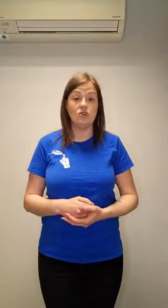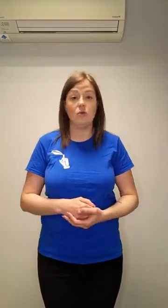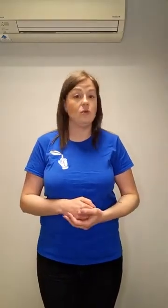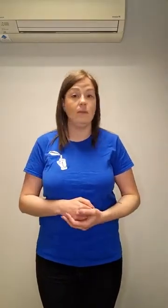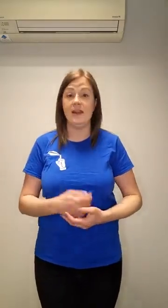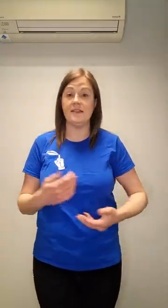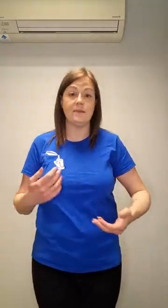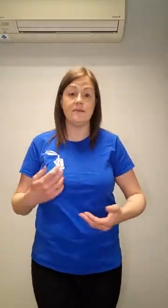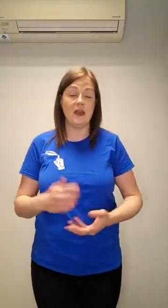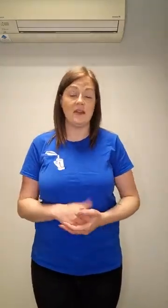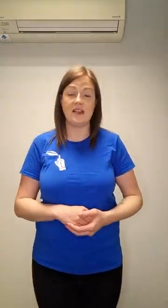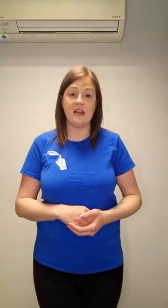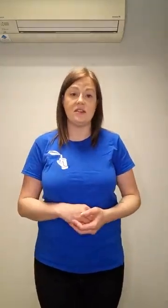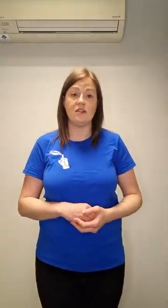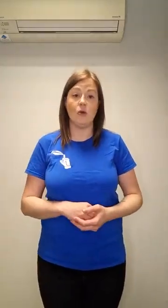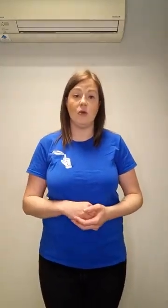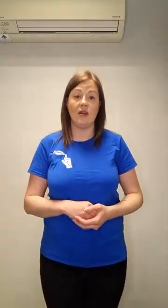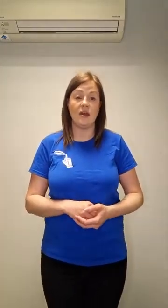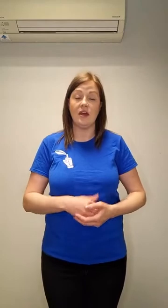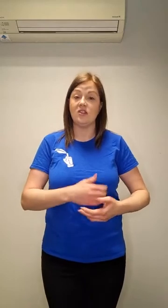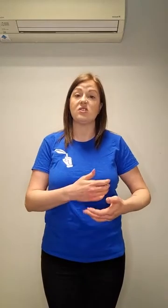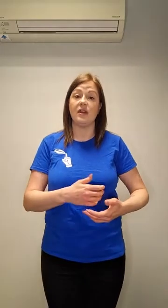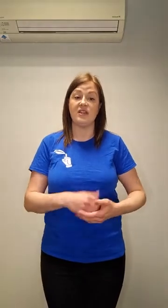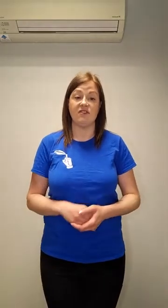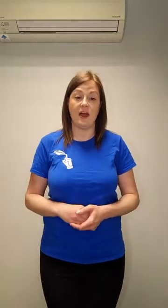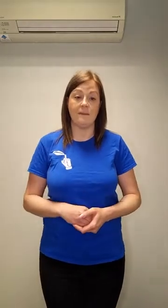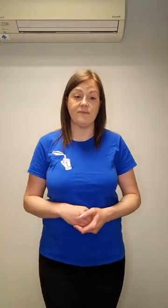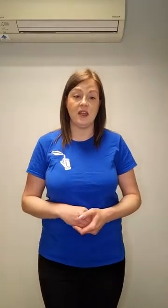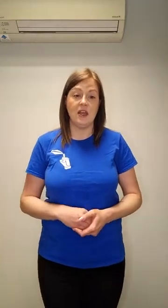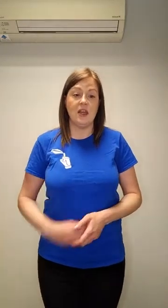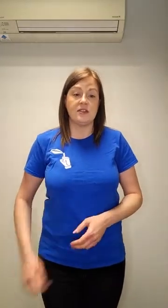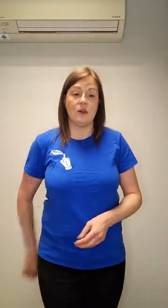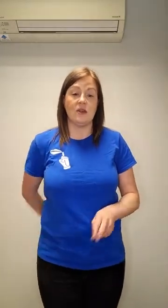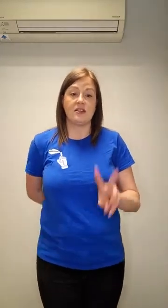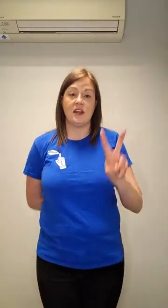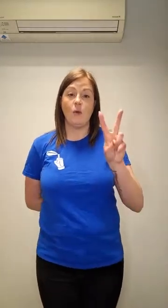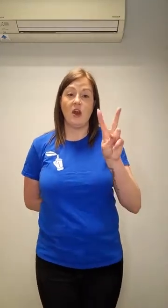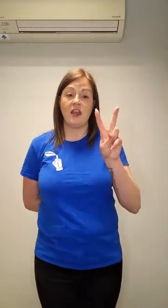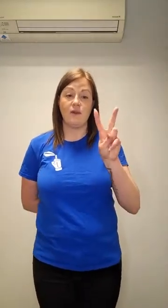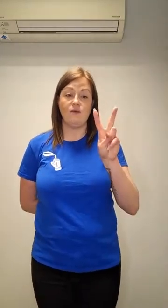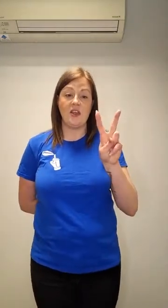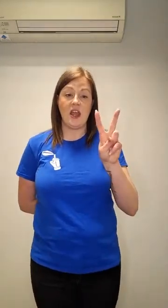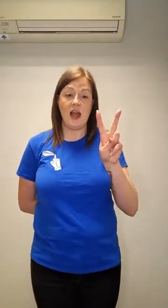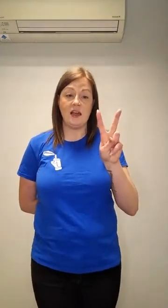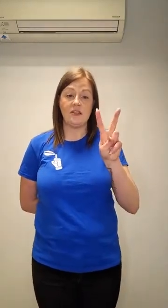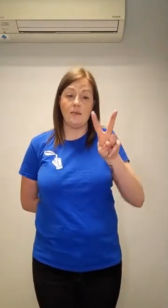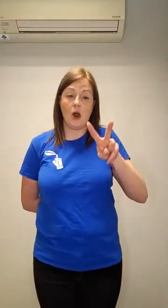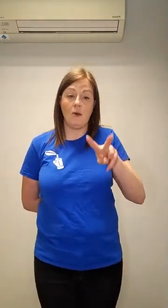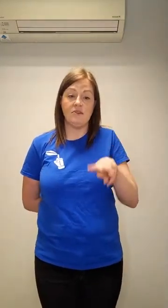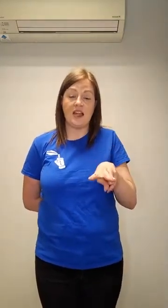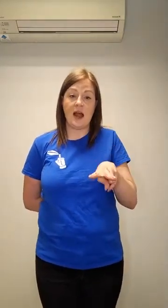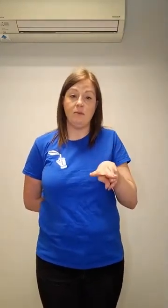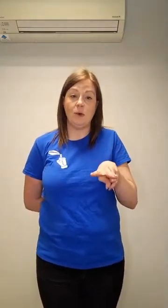to call the police, and it's handy to know what the sign is for that. So we're going to take our working V hand, palm down,